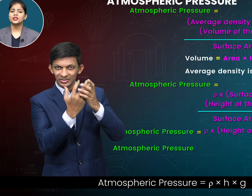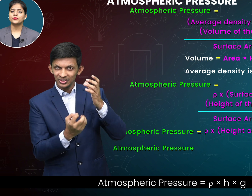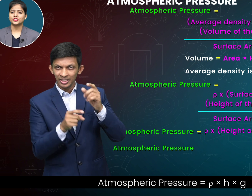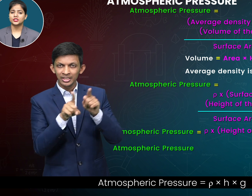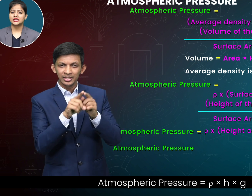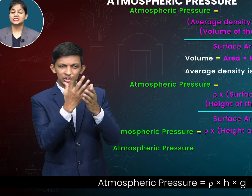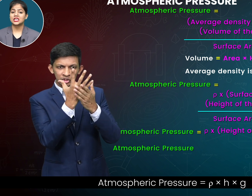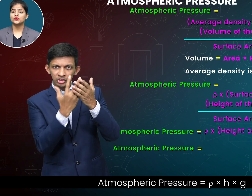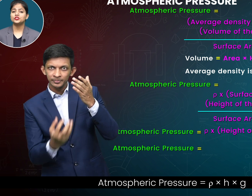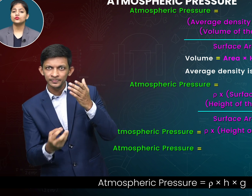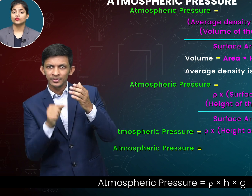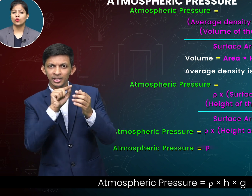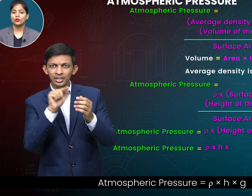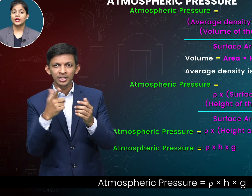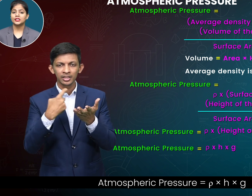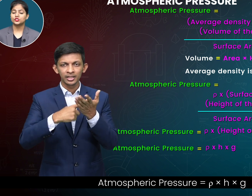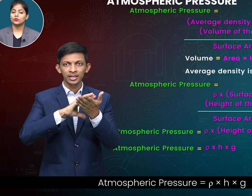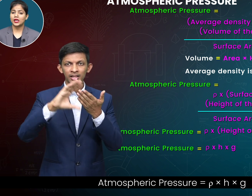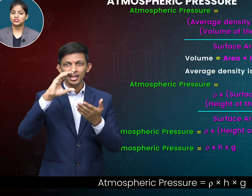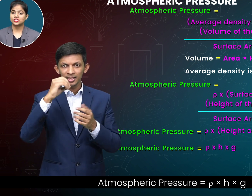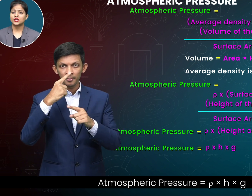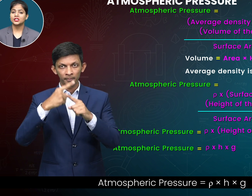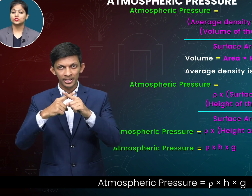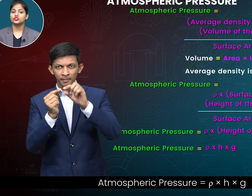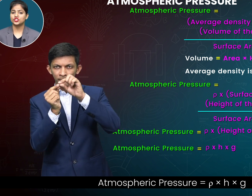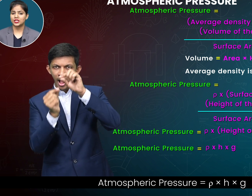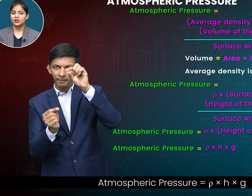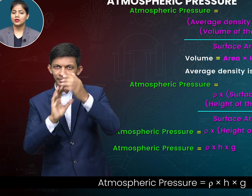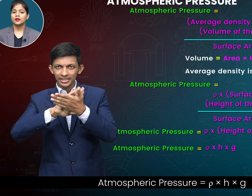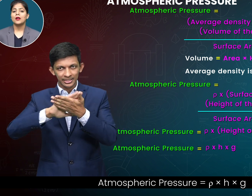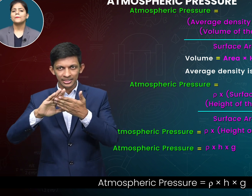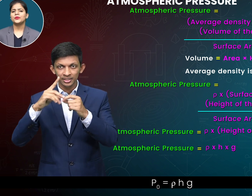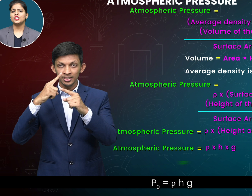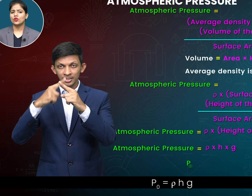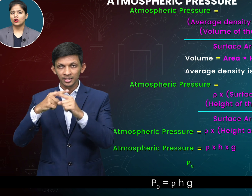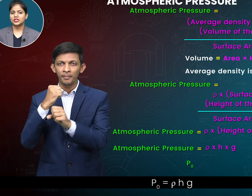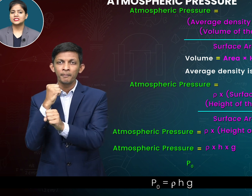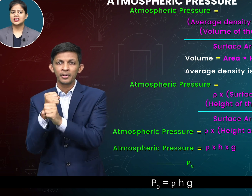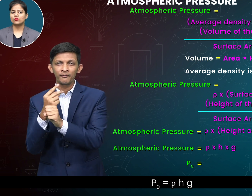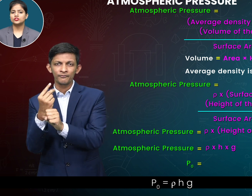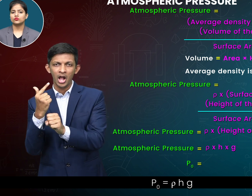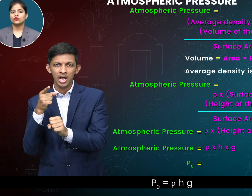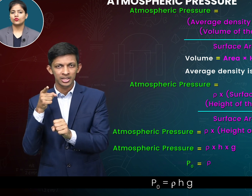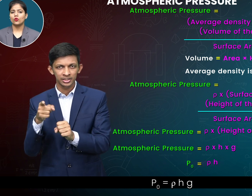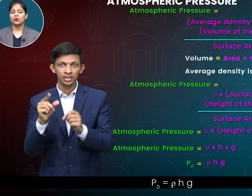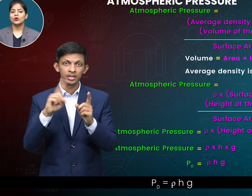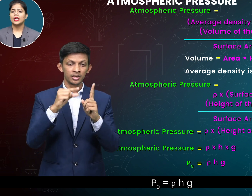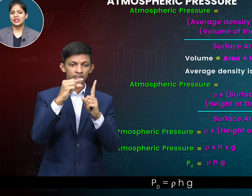Atmospheric pressure is equal to rho into h into g. P naught is equal to rho